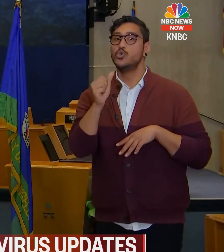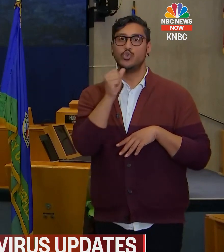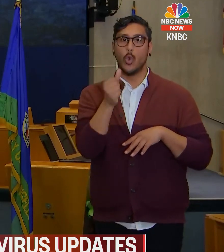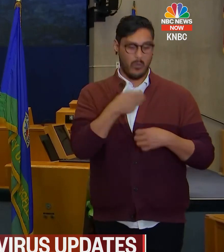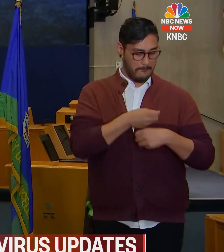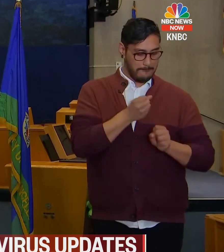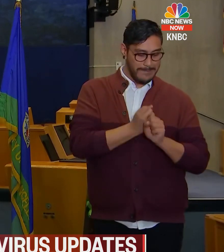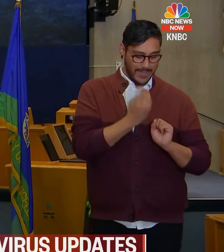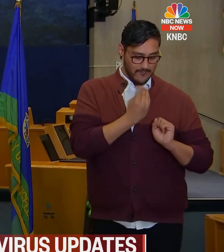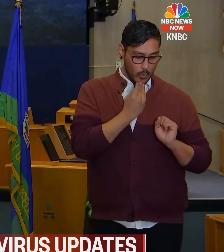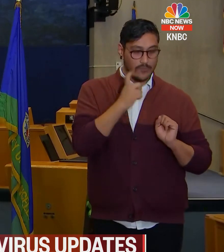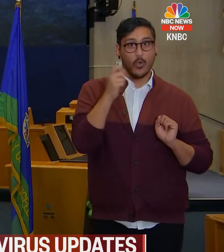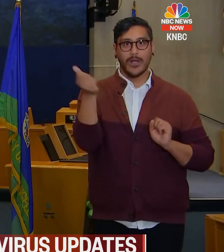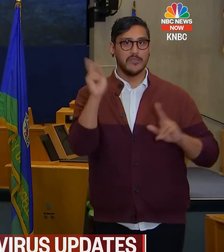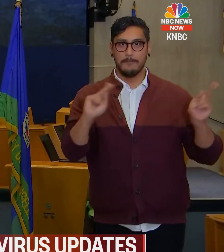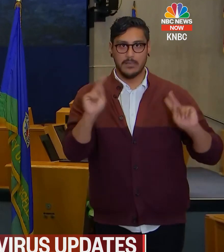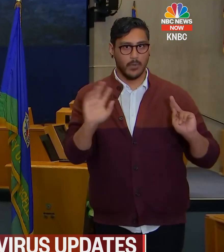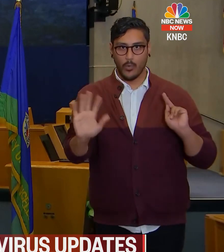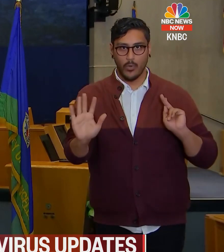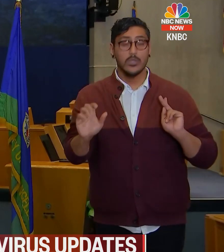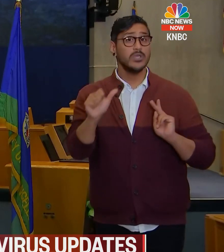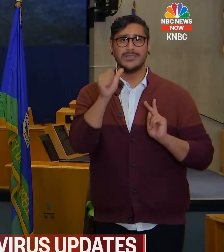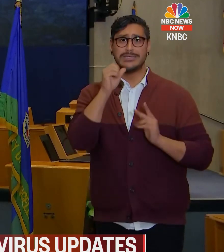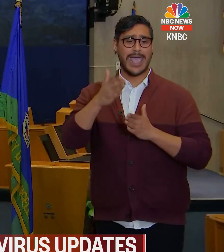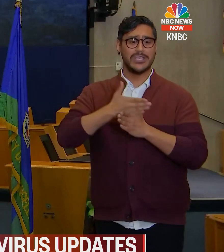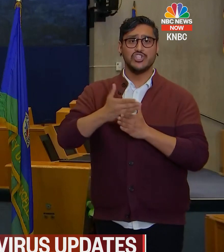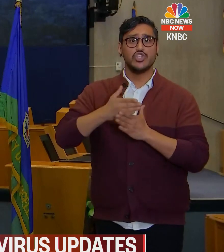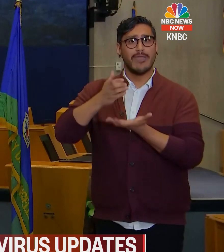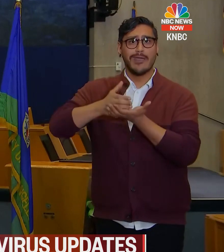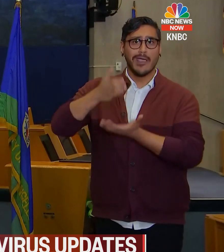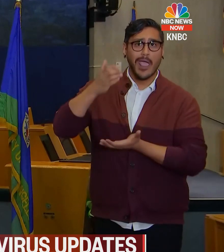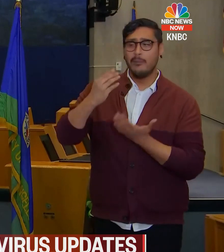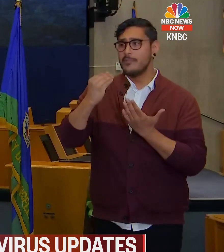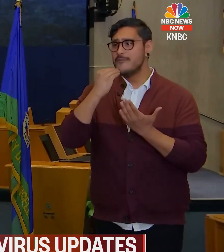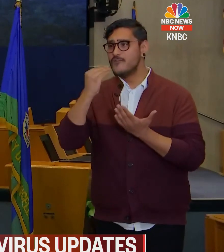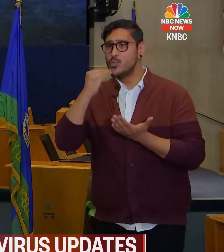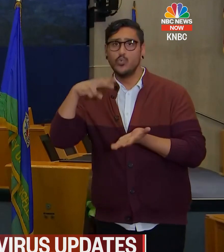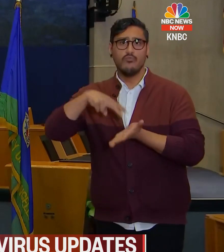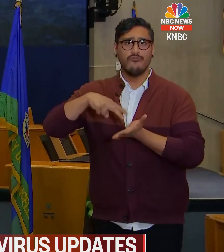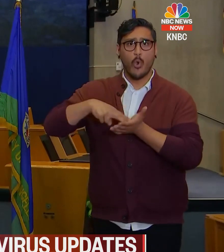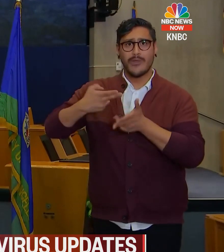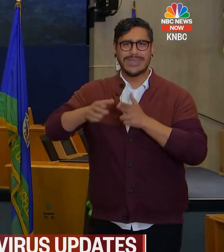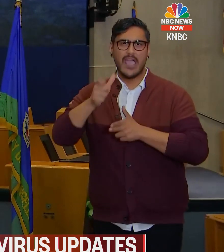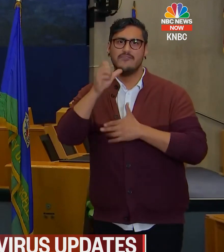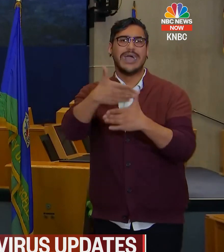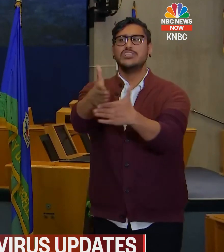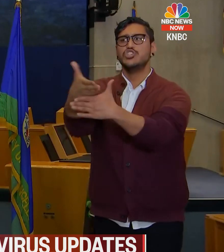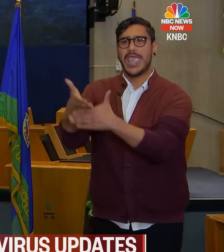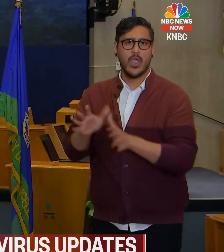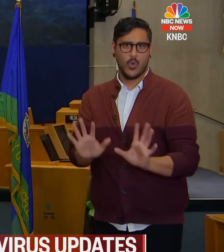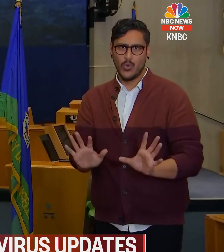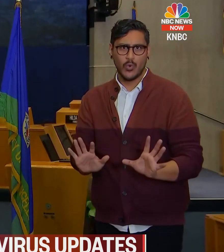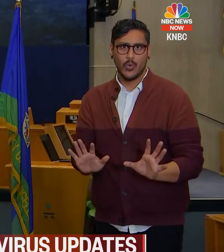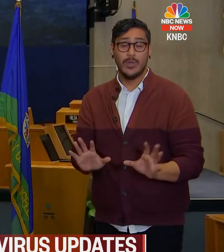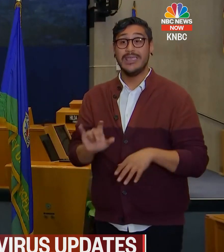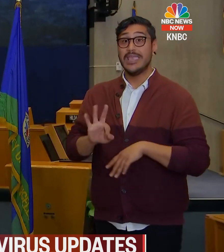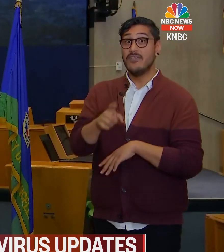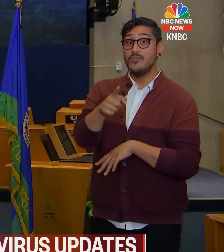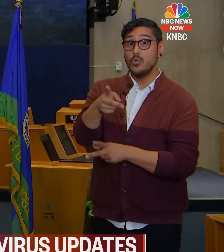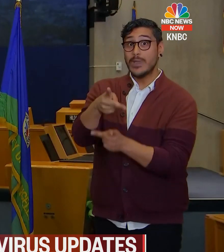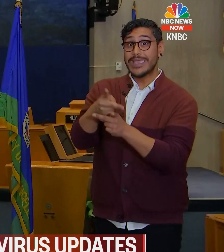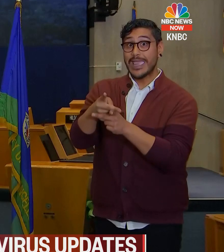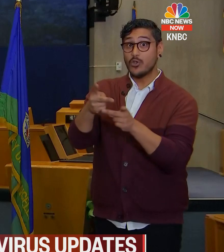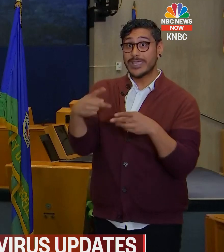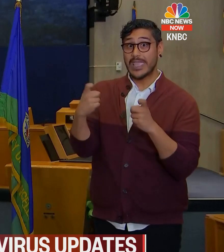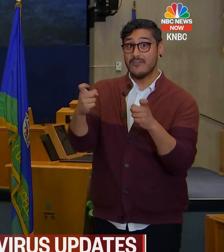people in your family. Do not share utensils or cups or food with others. If you're a caregiver, please try to